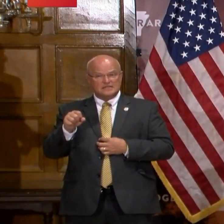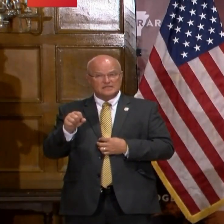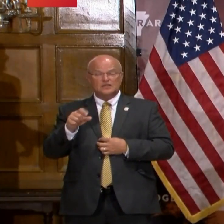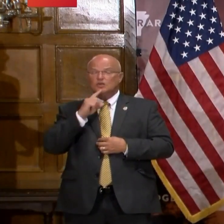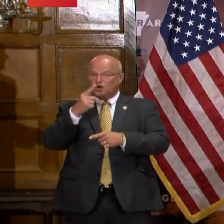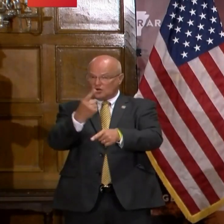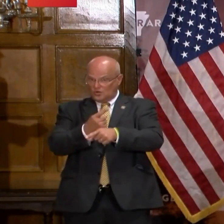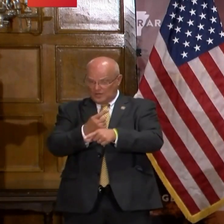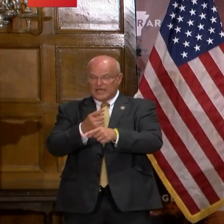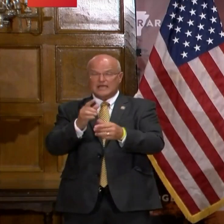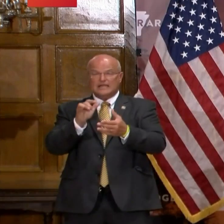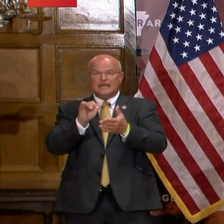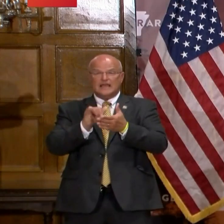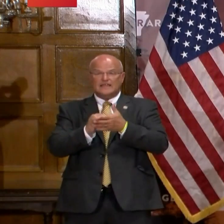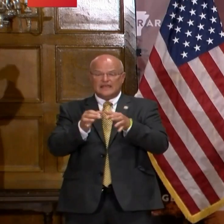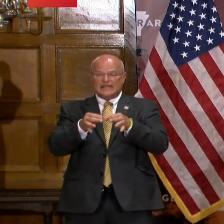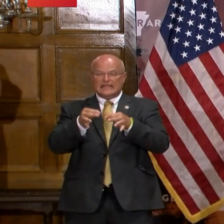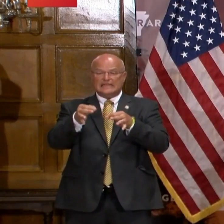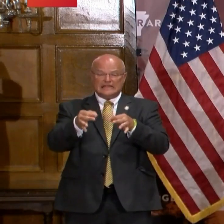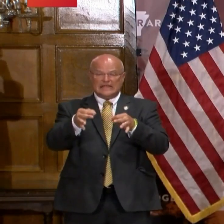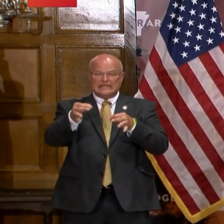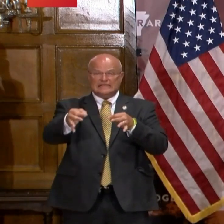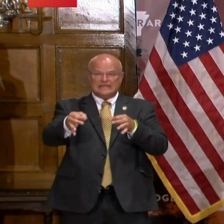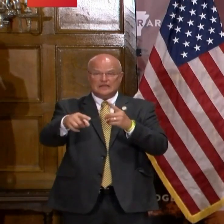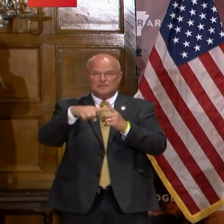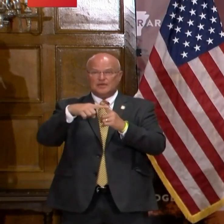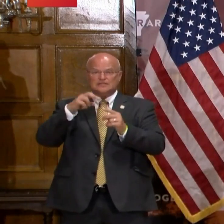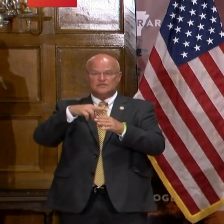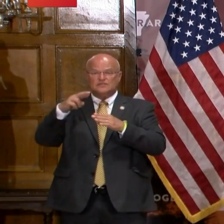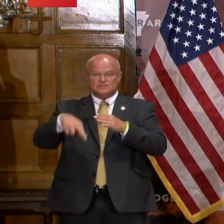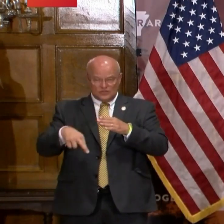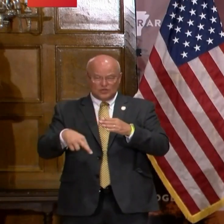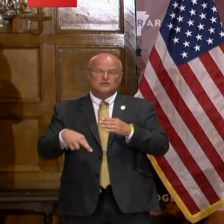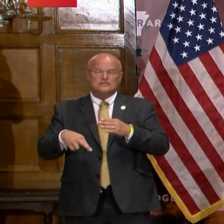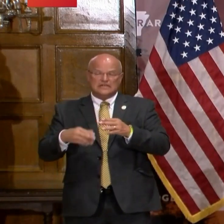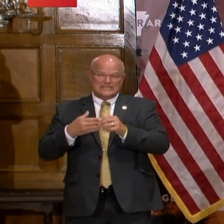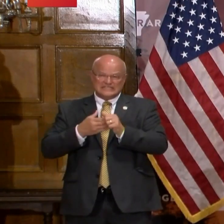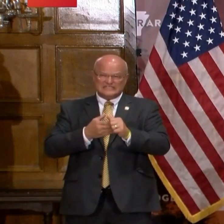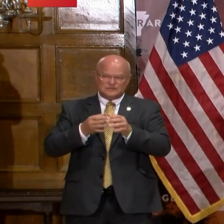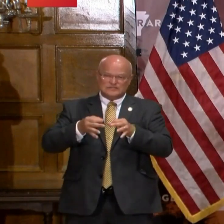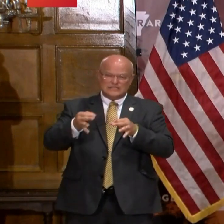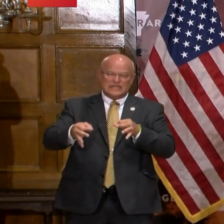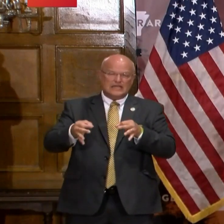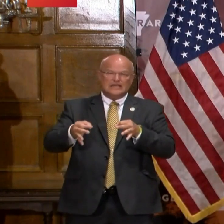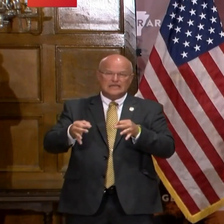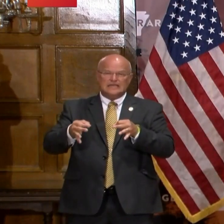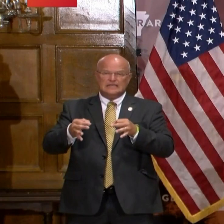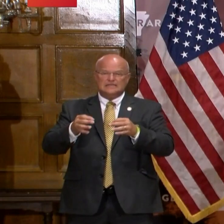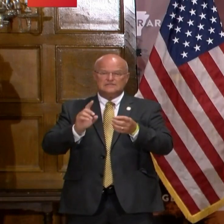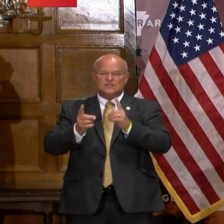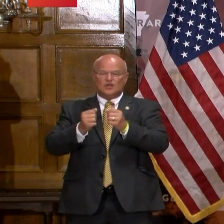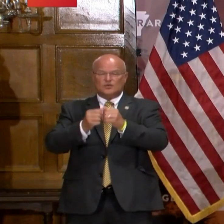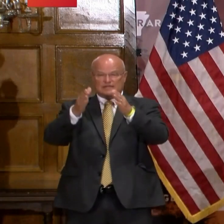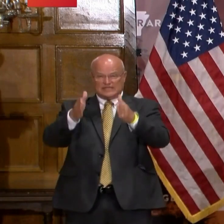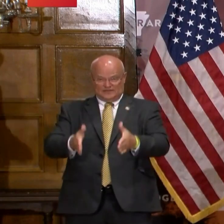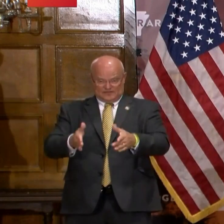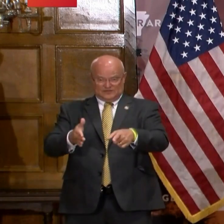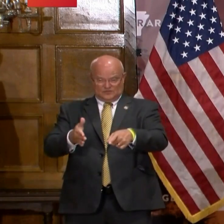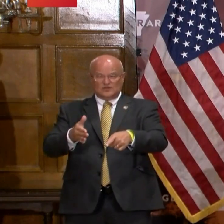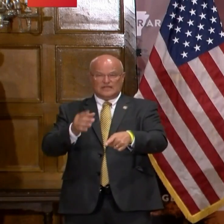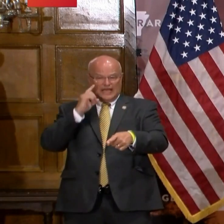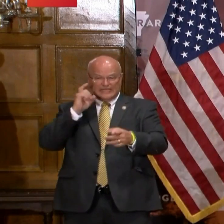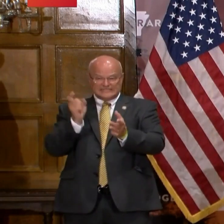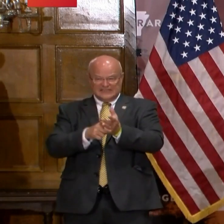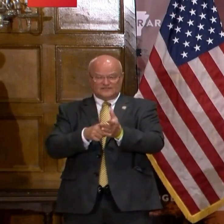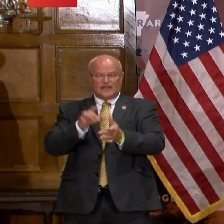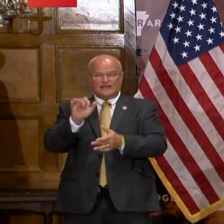you are correct that a delay in receiving the positive result will lead to a delay in talking to the individual and